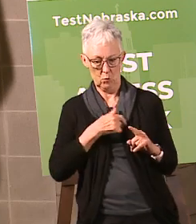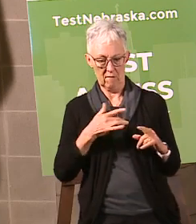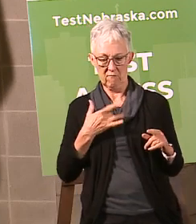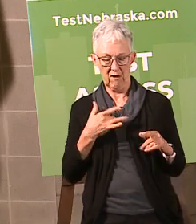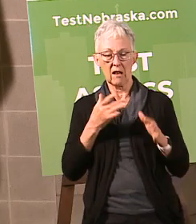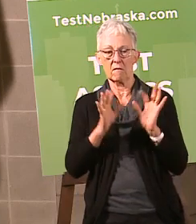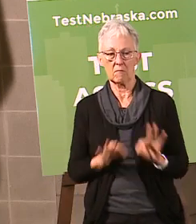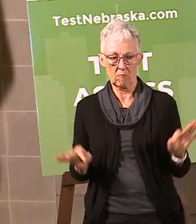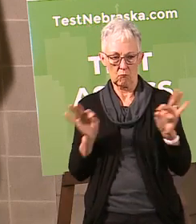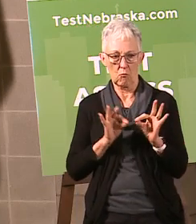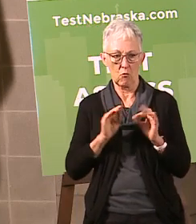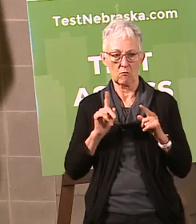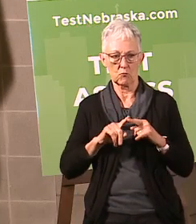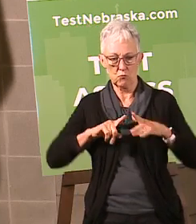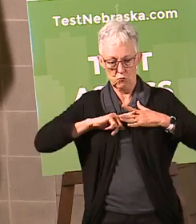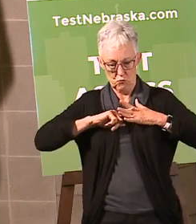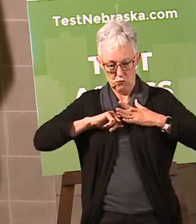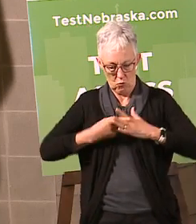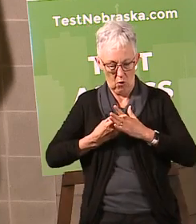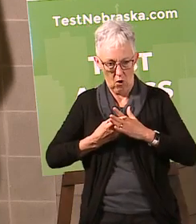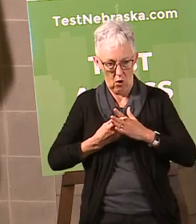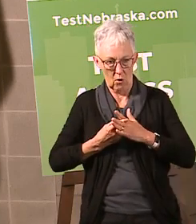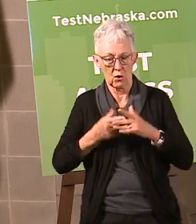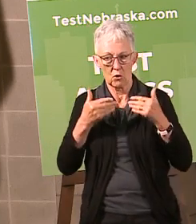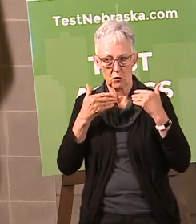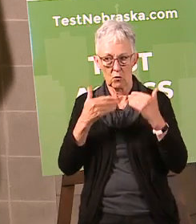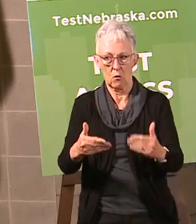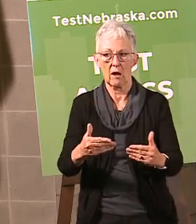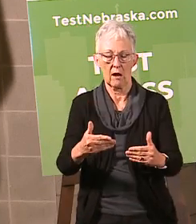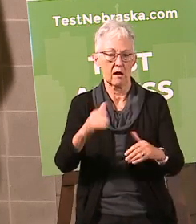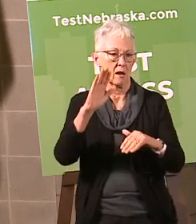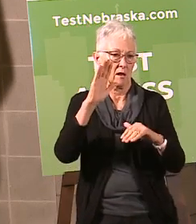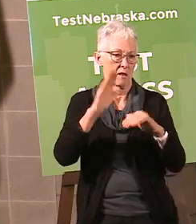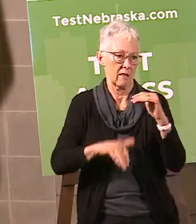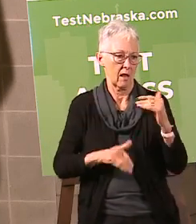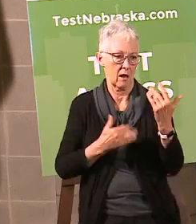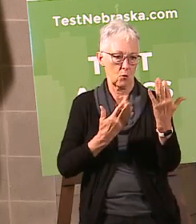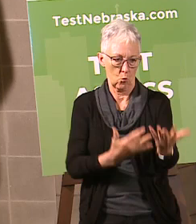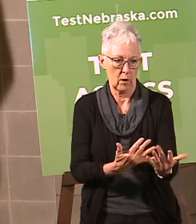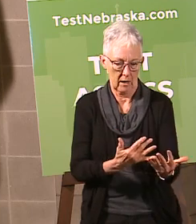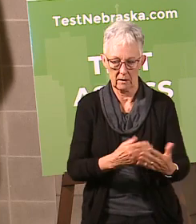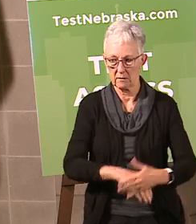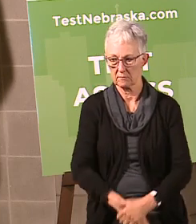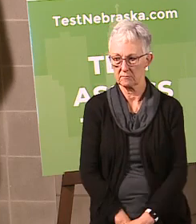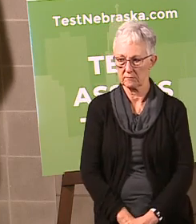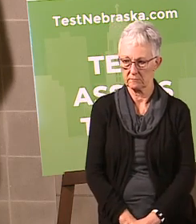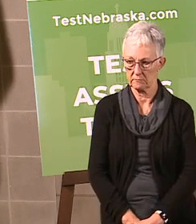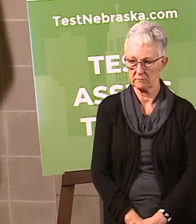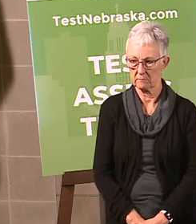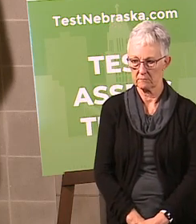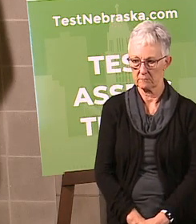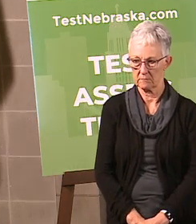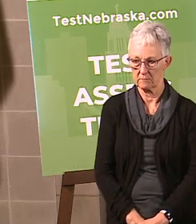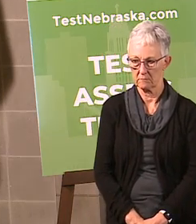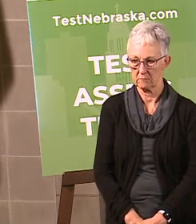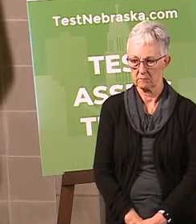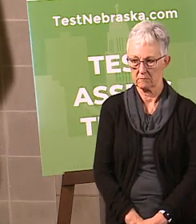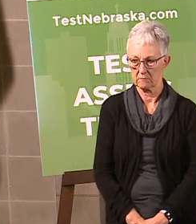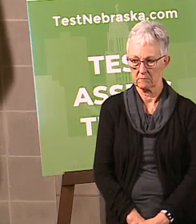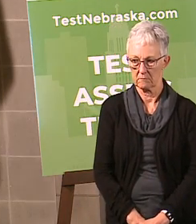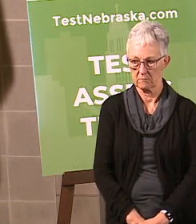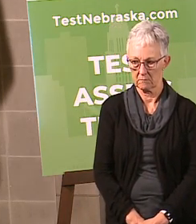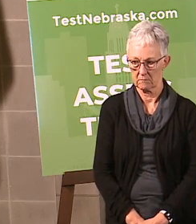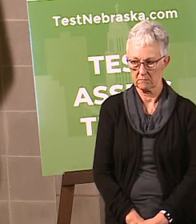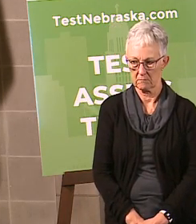some things versus later. 2 last questions. Okay, Lee over here. You talked about a drug that I don't know how to say. REM